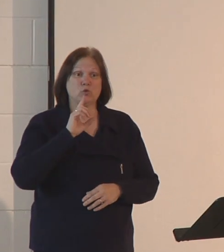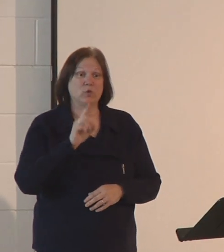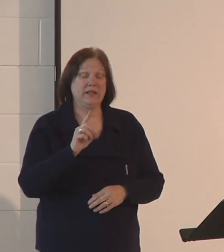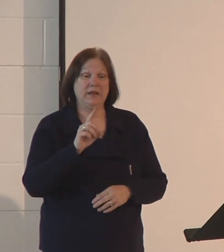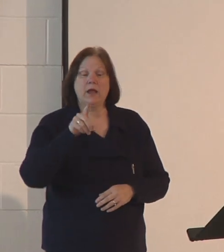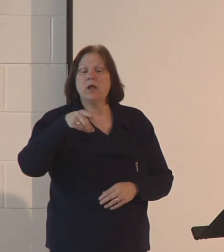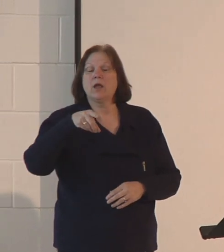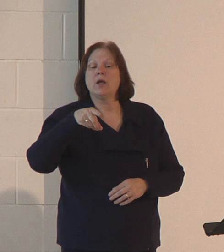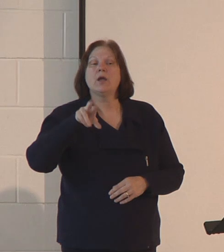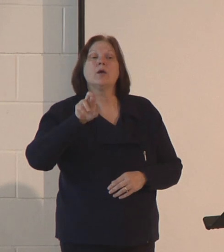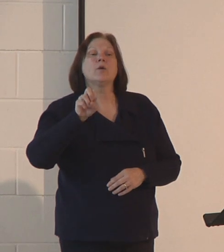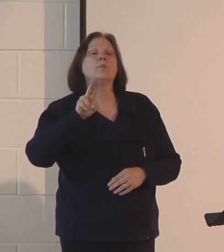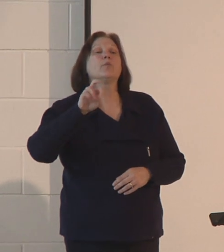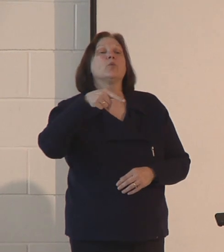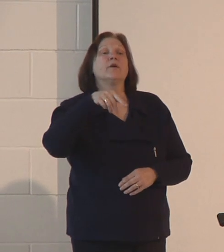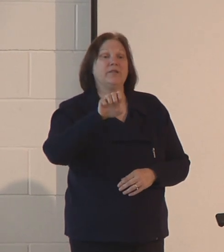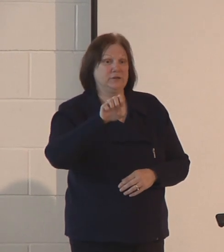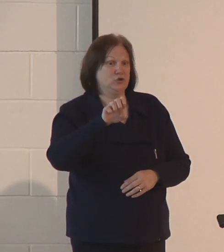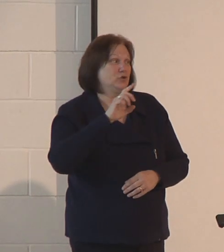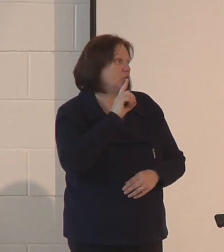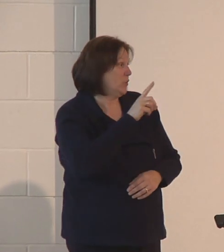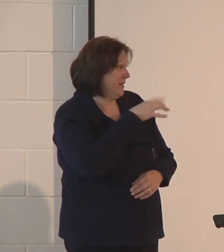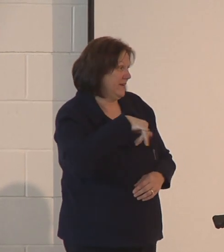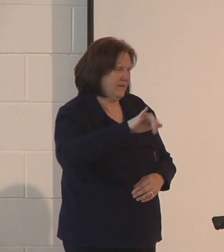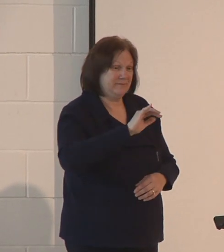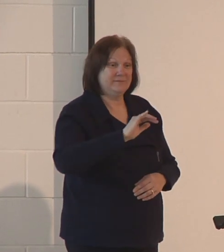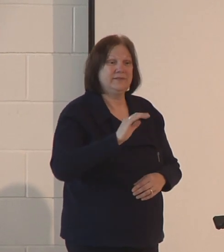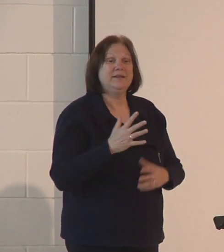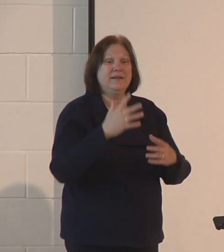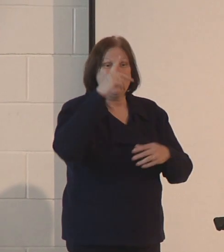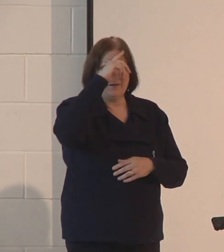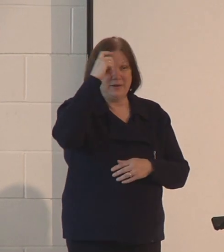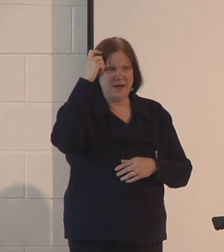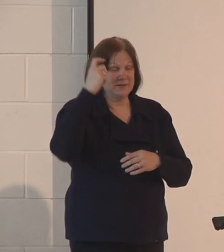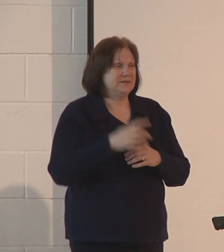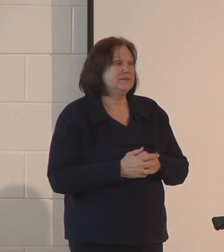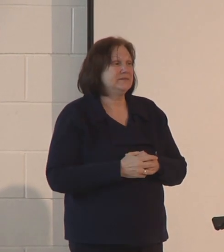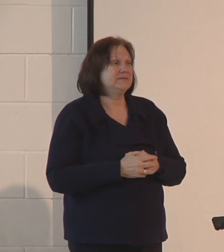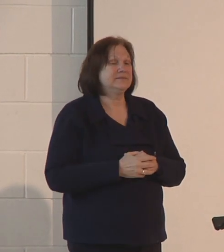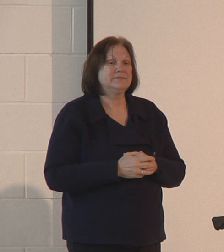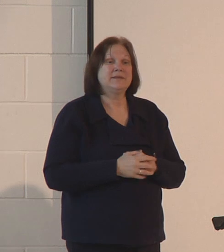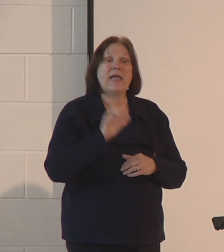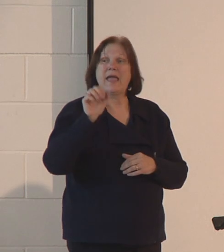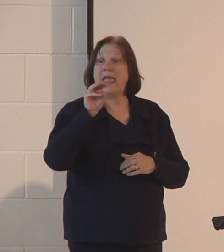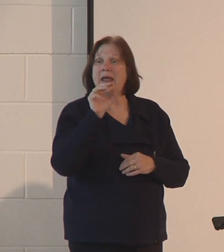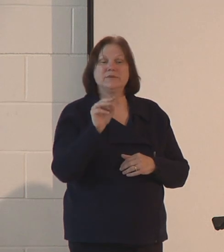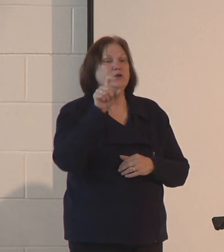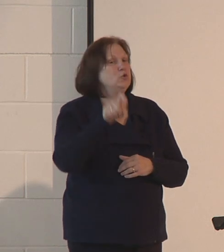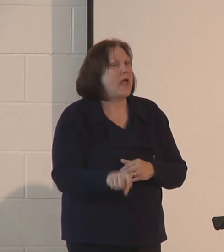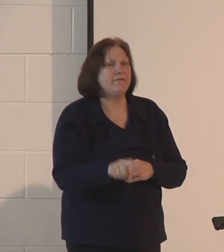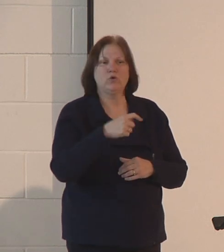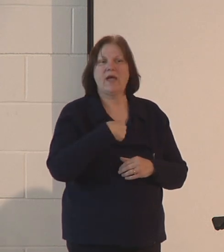privilege, and today I'm using her line on you guys, because like Adam said, you have to have a